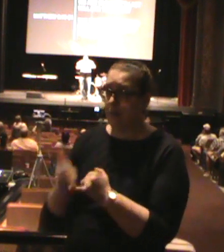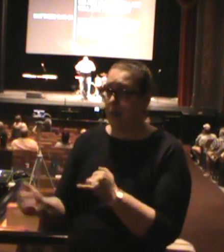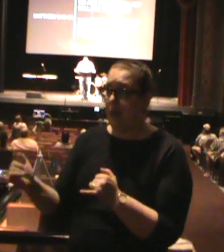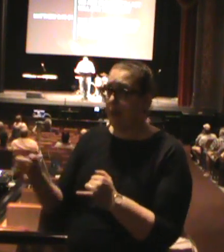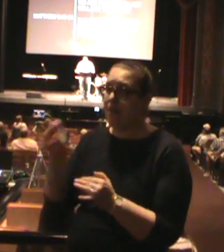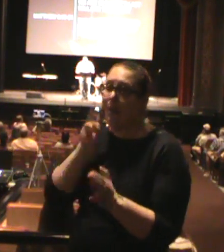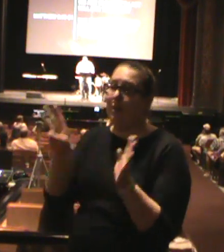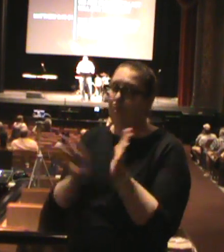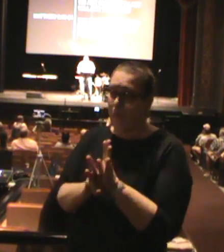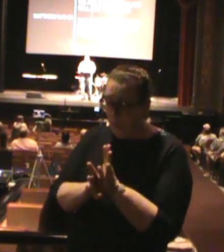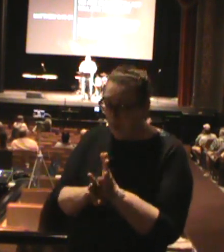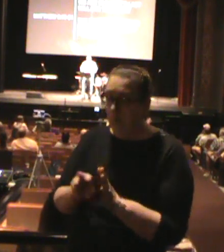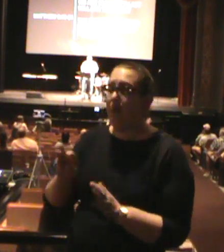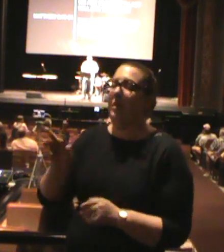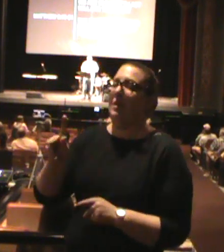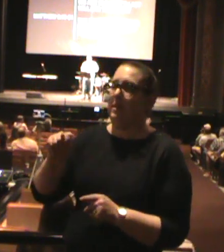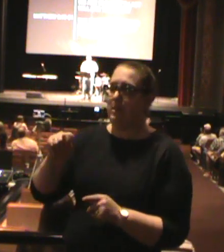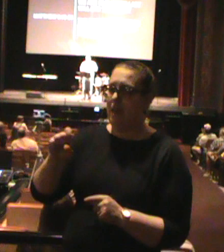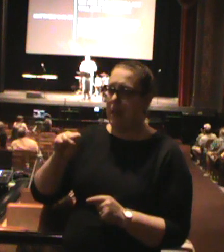will and testament, church.